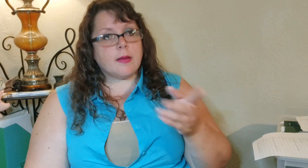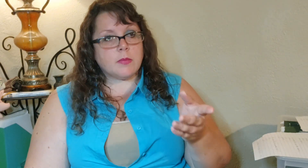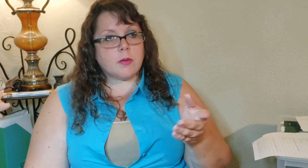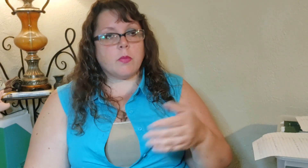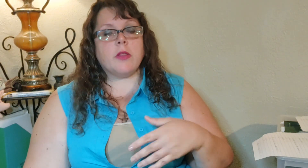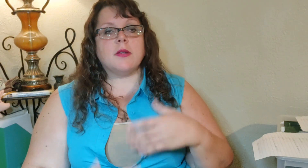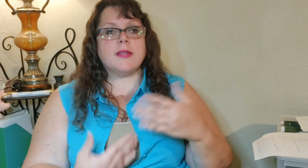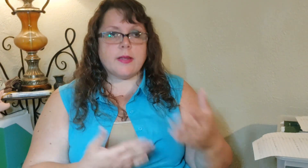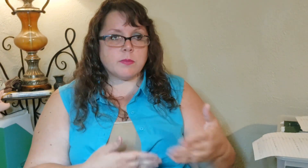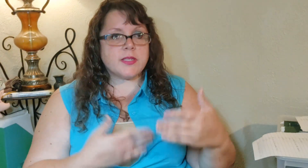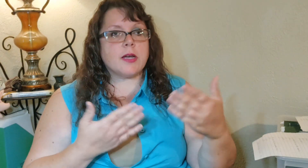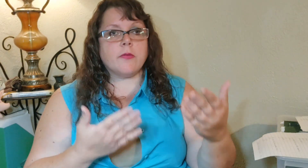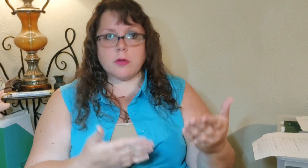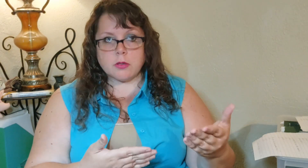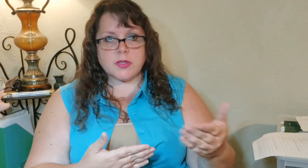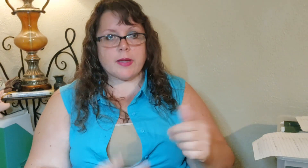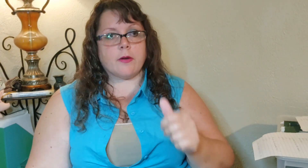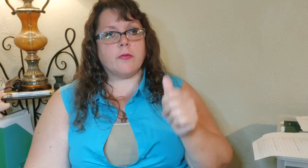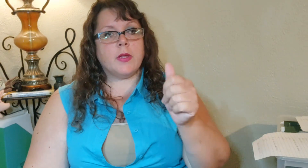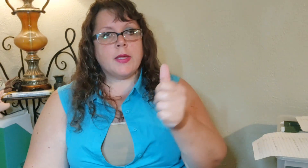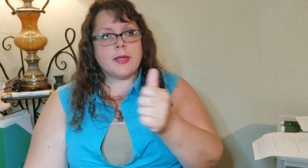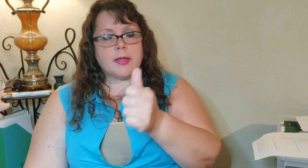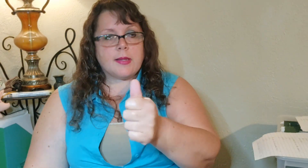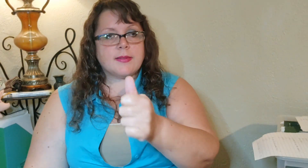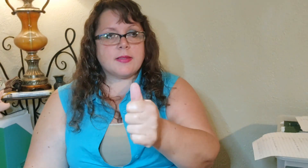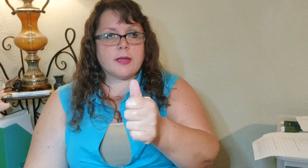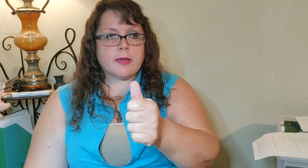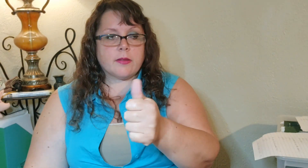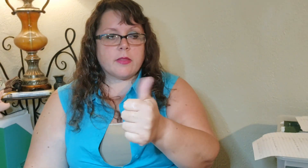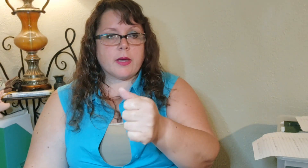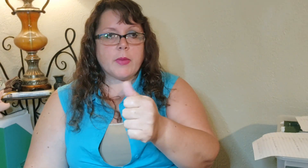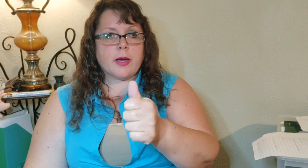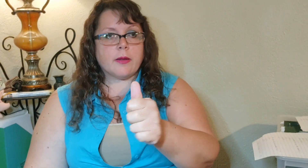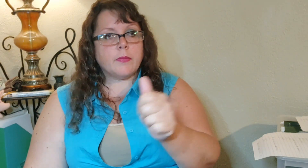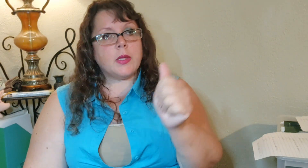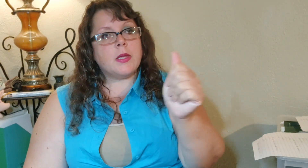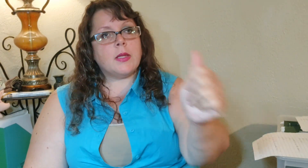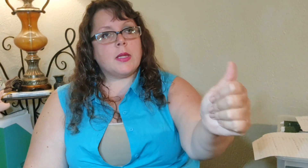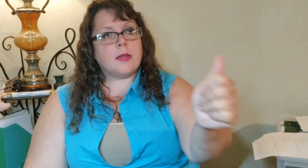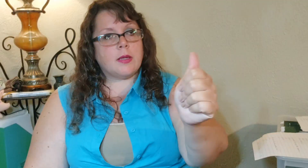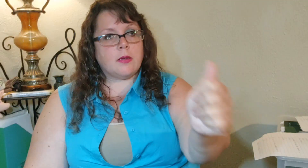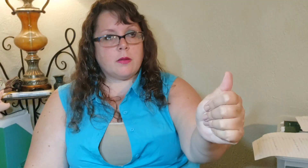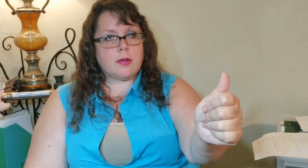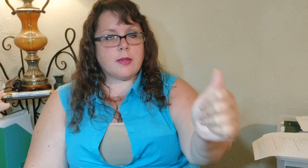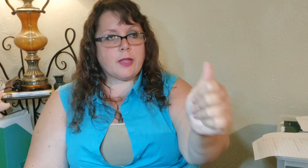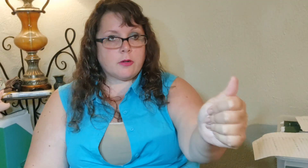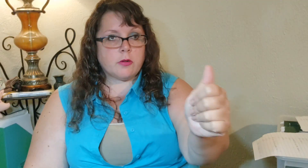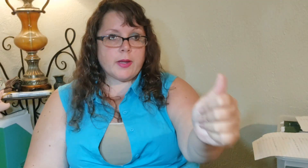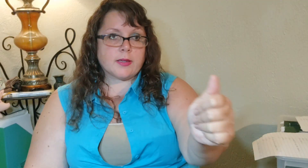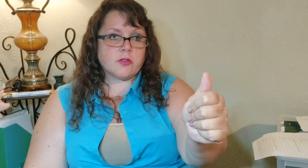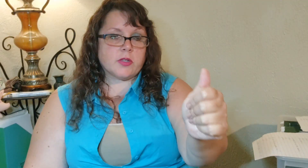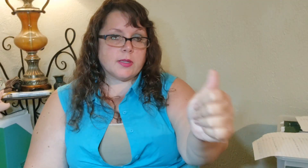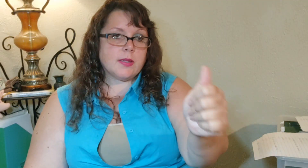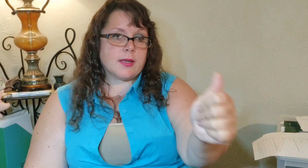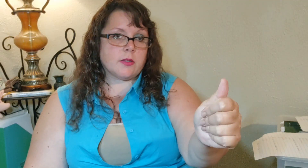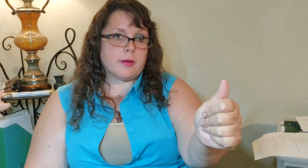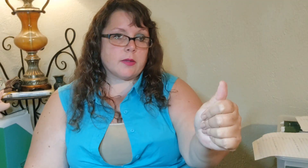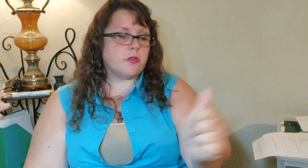Him, whether it's himself, herself, it's the thumb up and then in their direction, in that